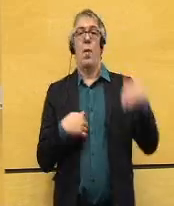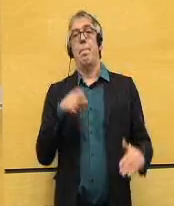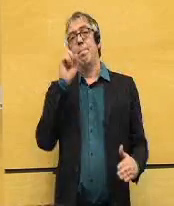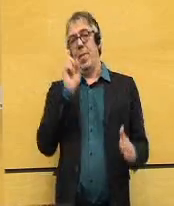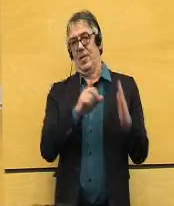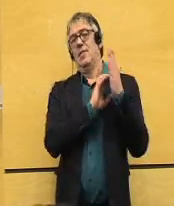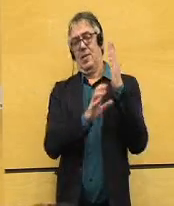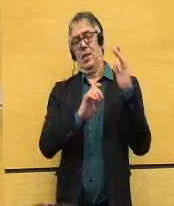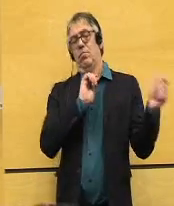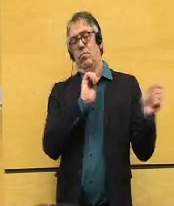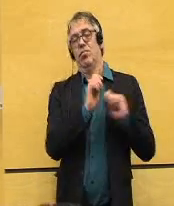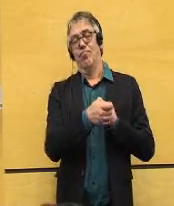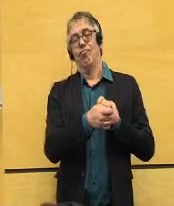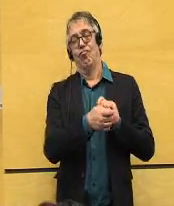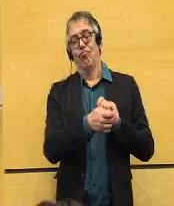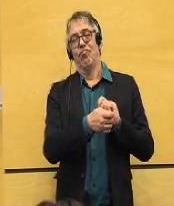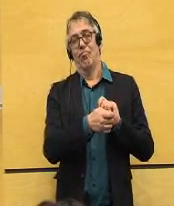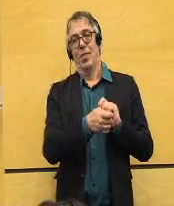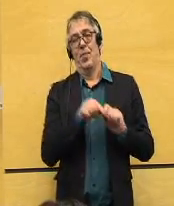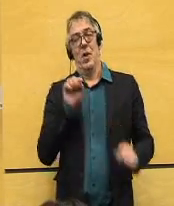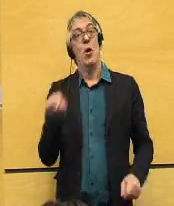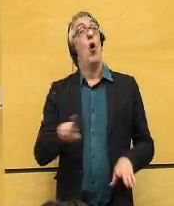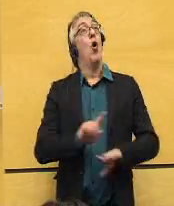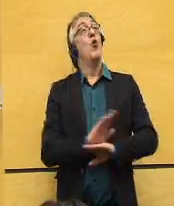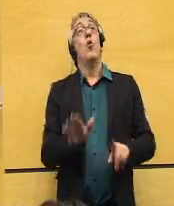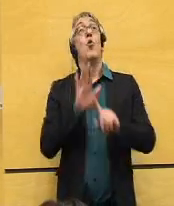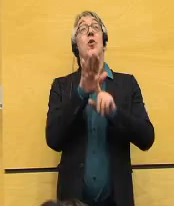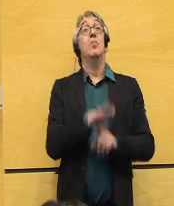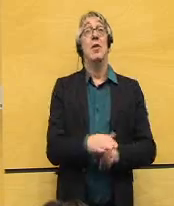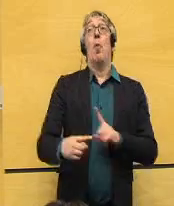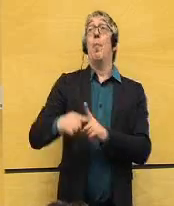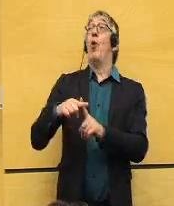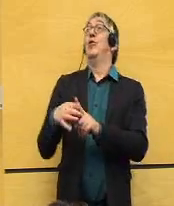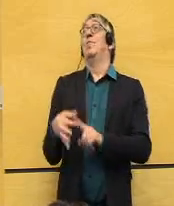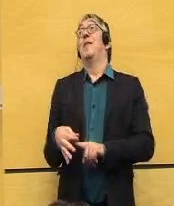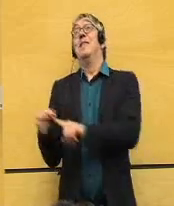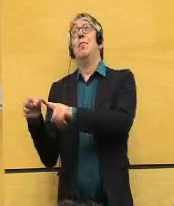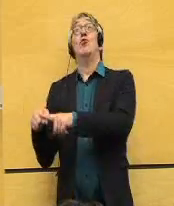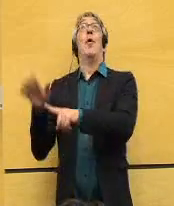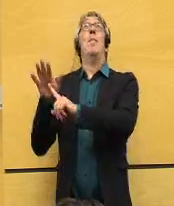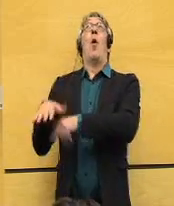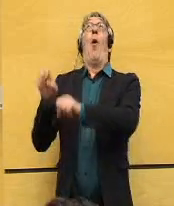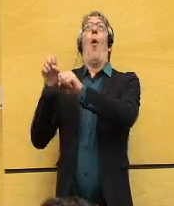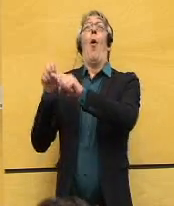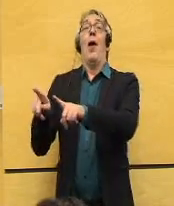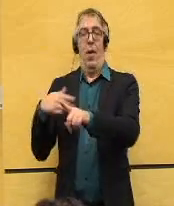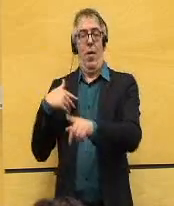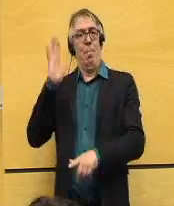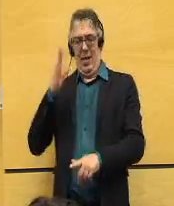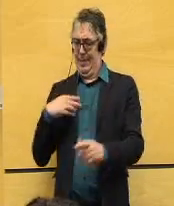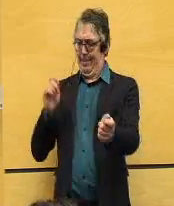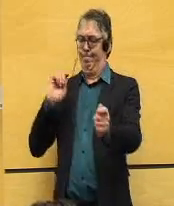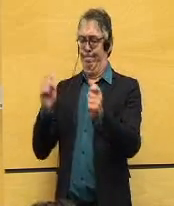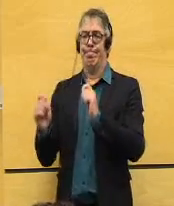which is the exception to the principle of non-discrimination. And forward-looking